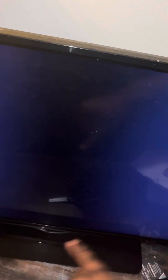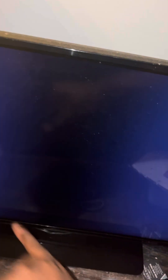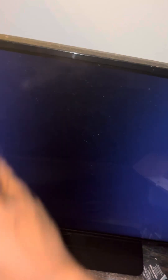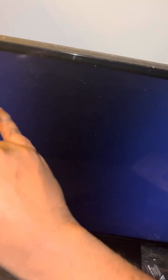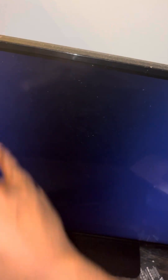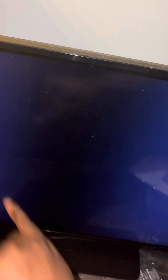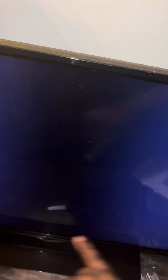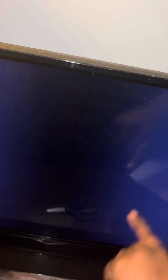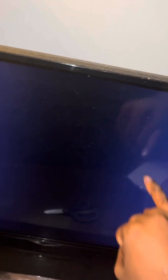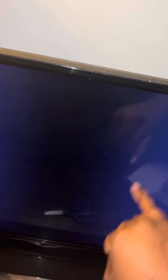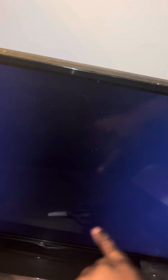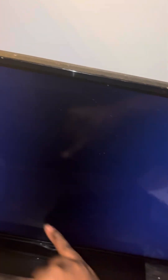jet.